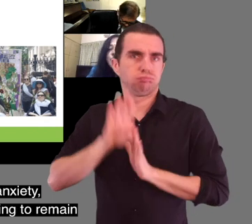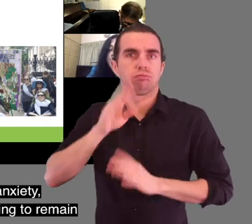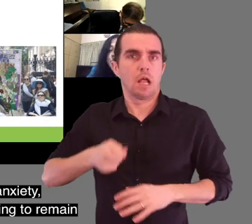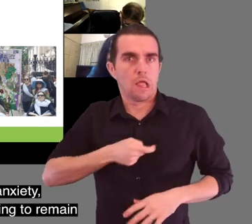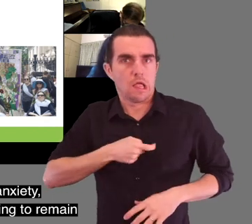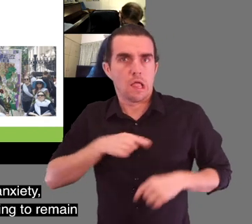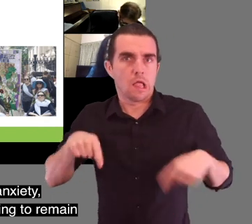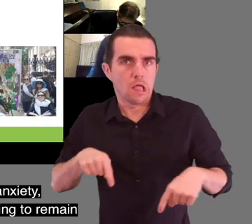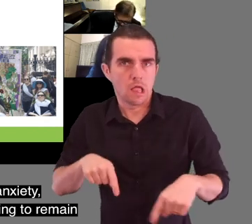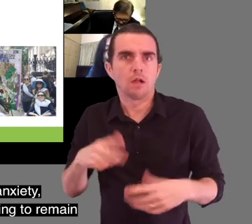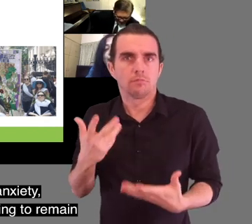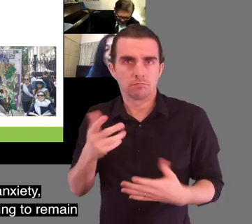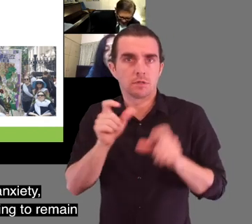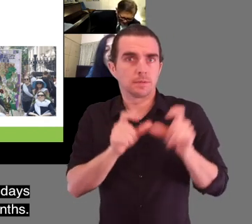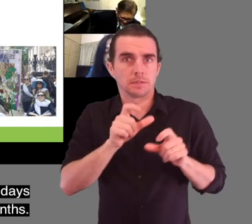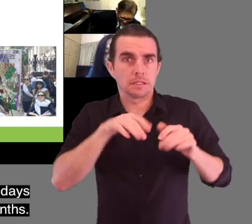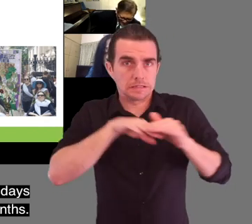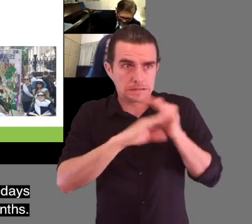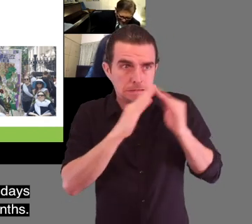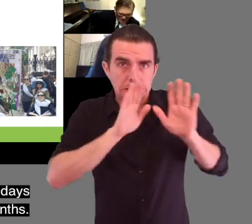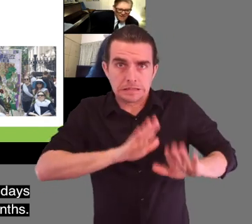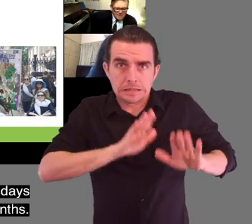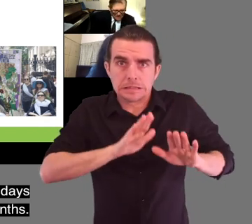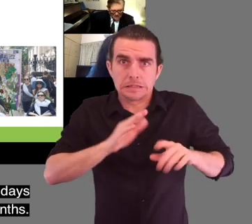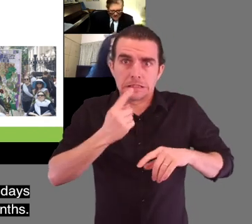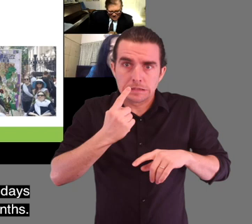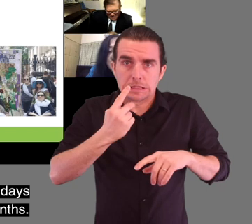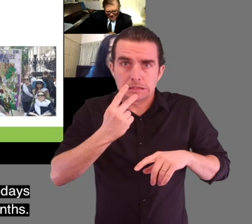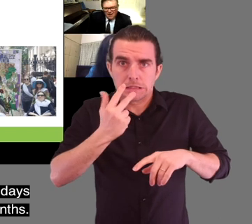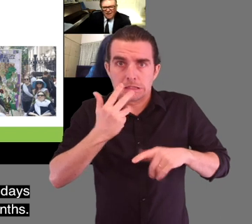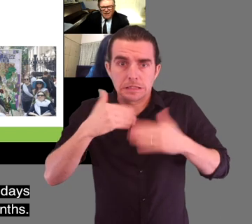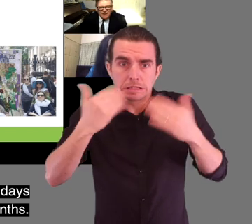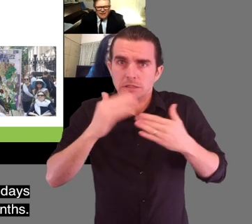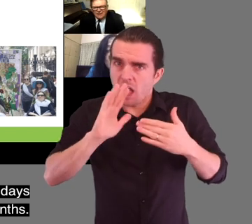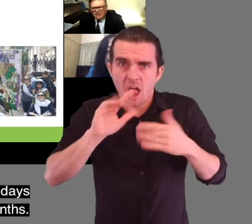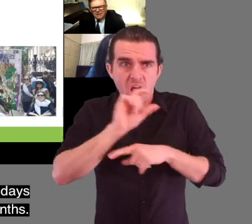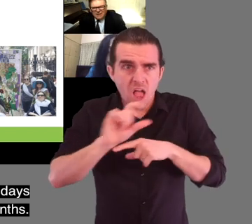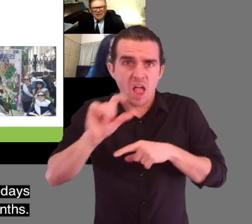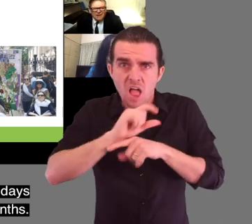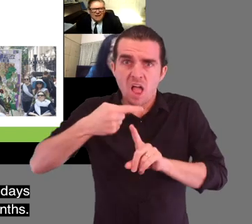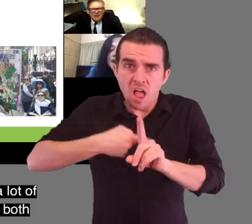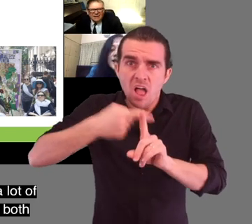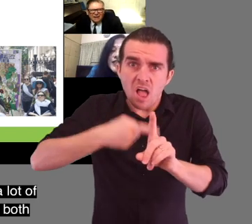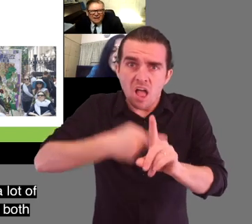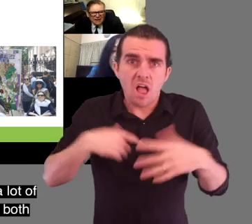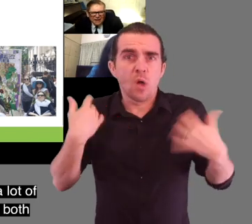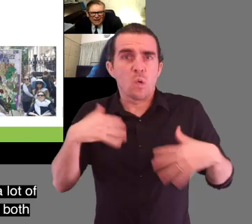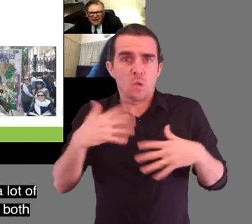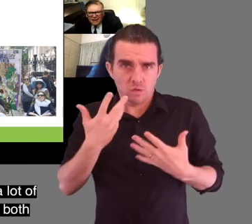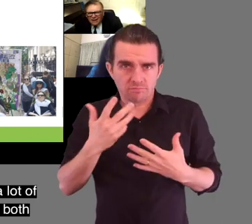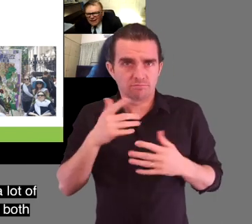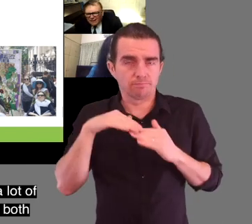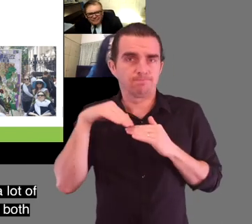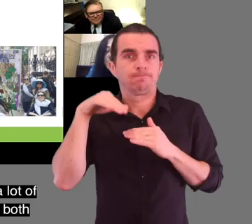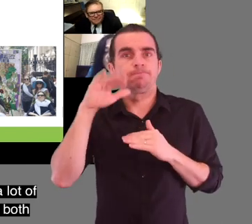and people having to remain indoors for not just days and weeks, but months. And this brought about